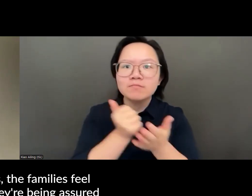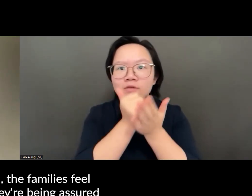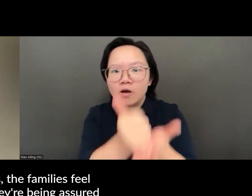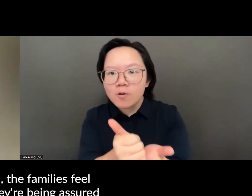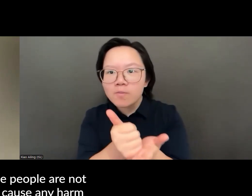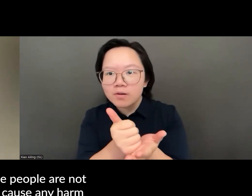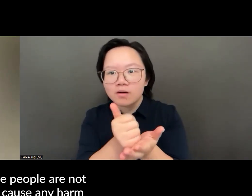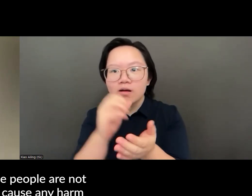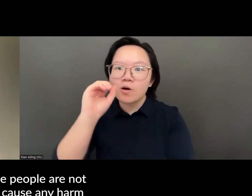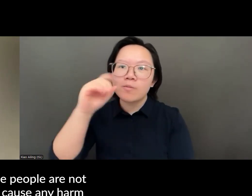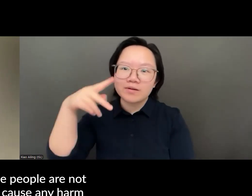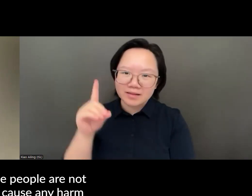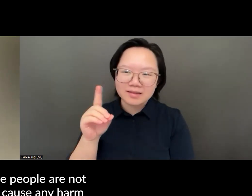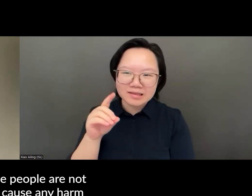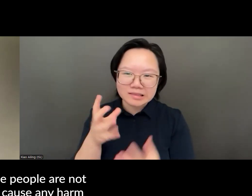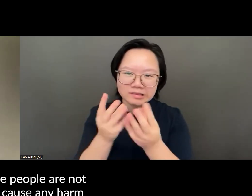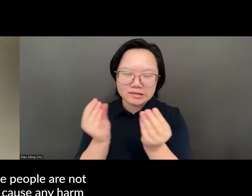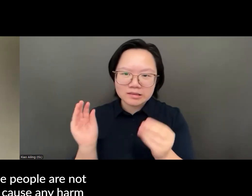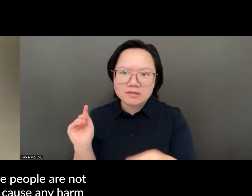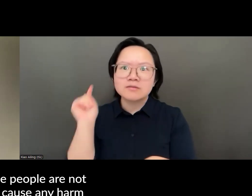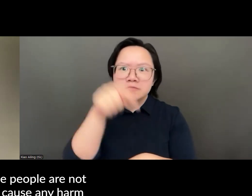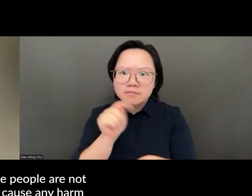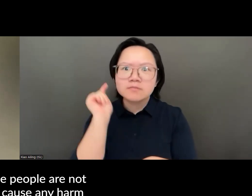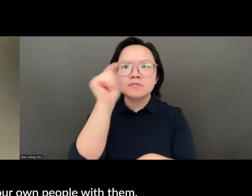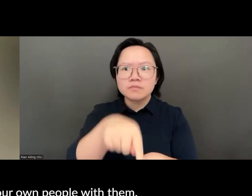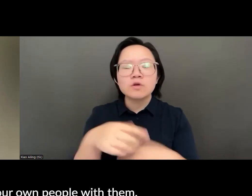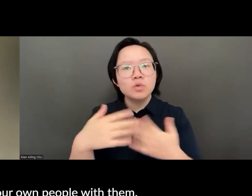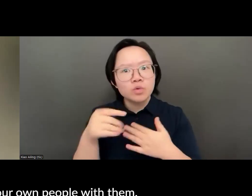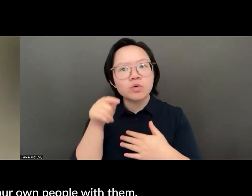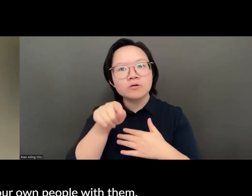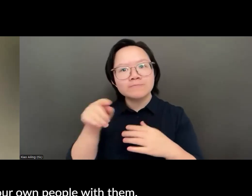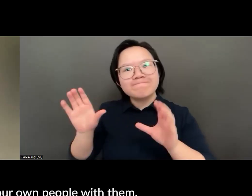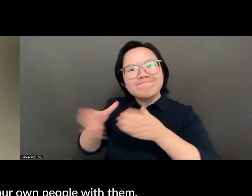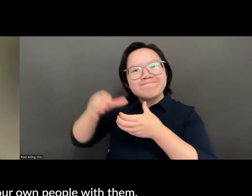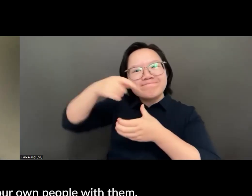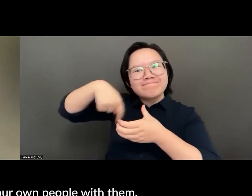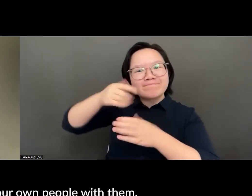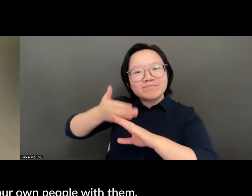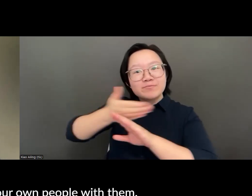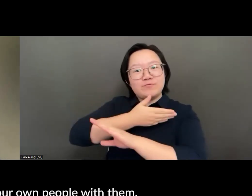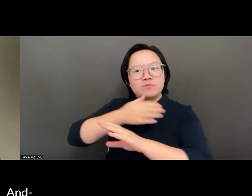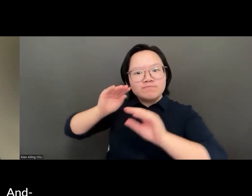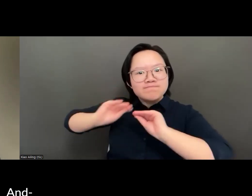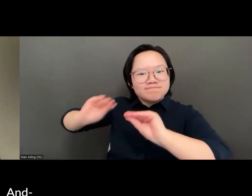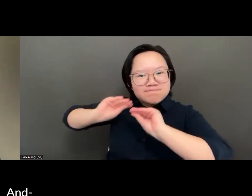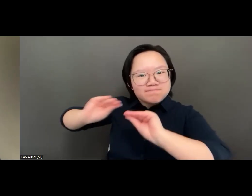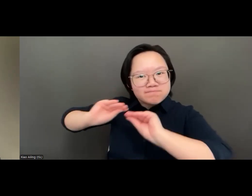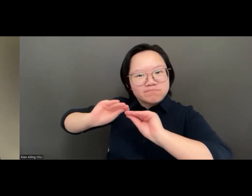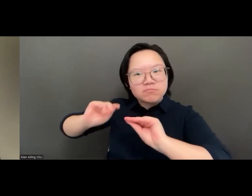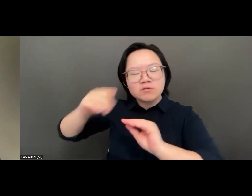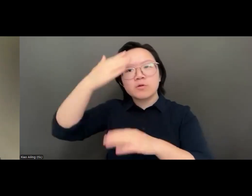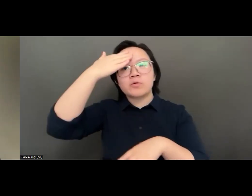are being assured that these people are not going to cause any harm because we have our own people with them. And Thank